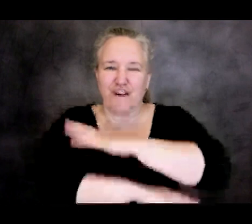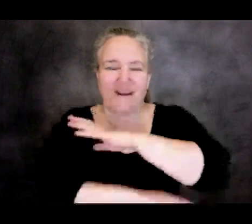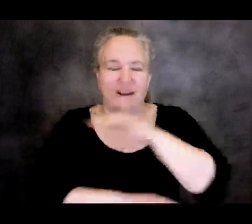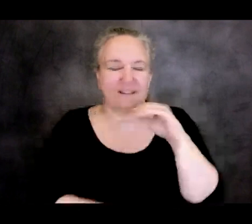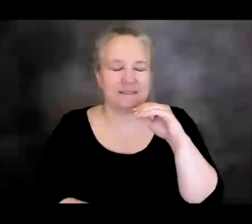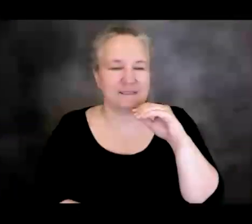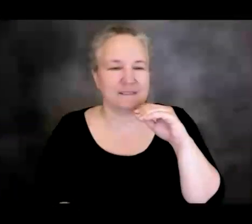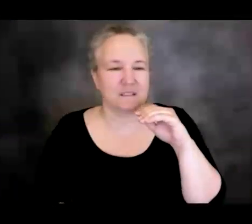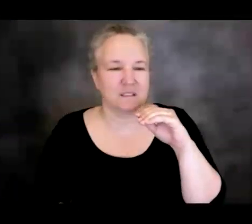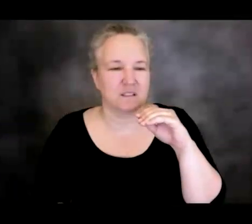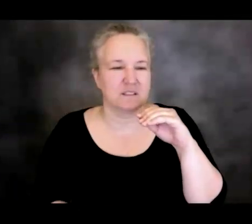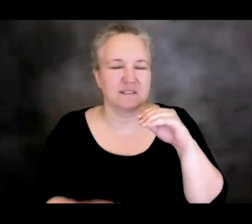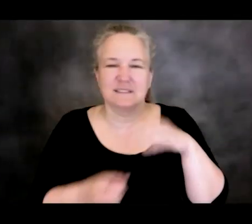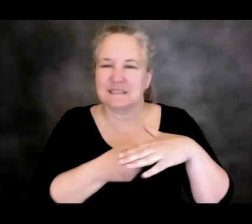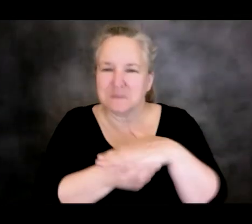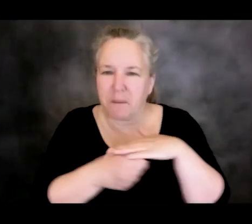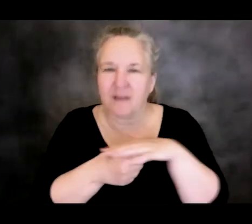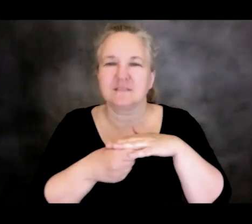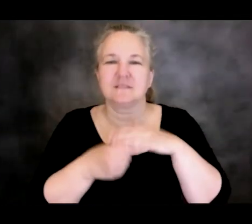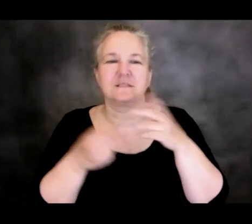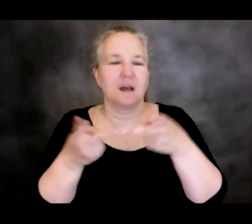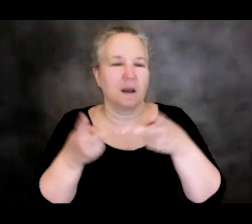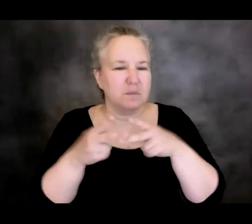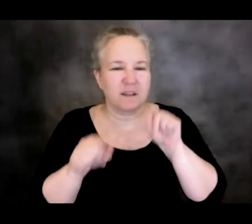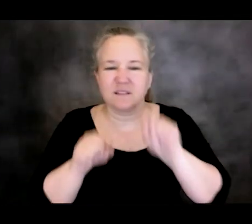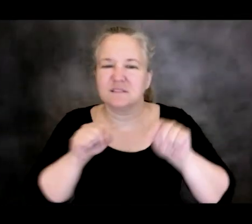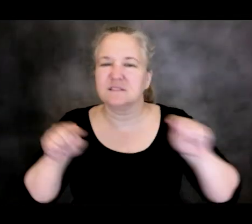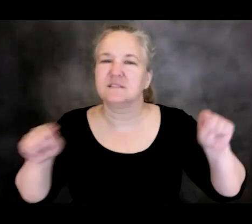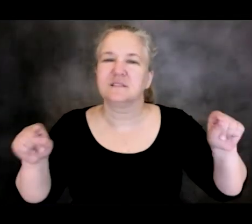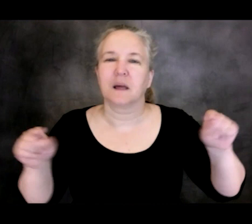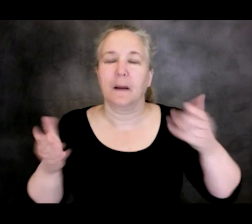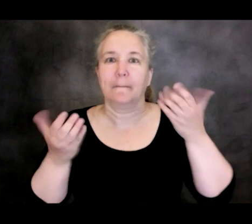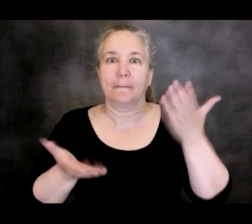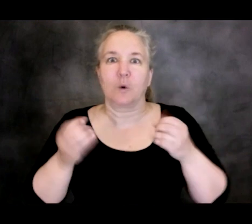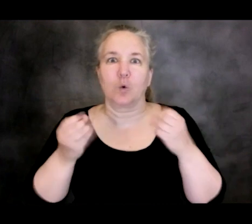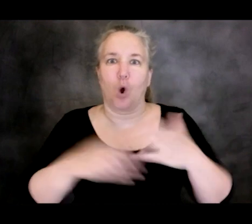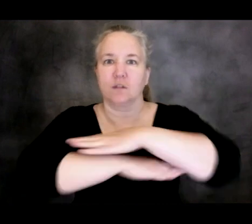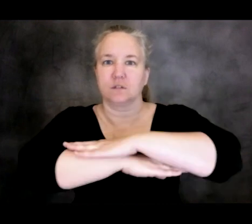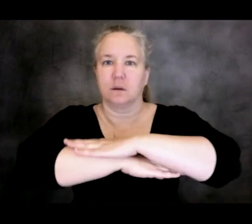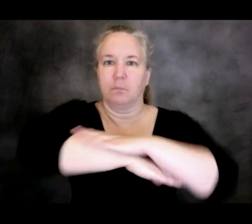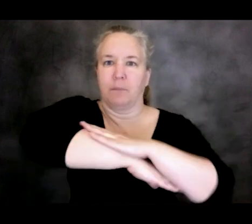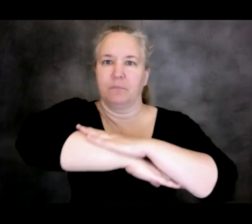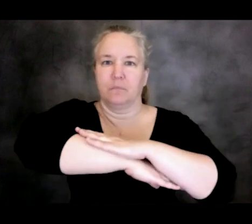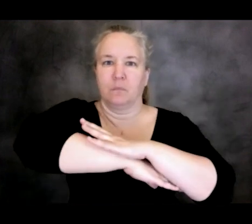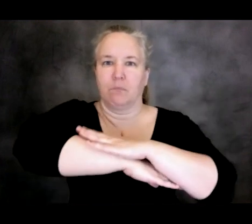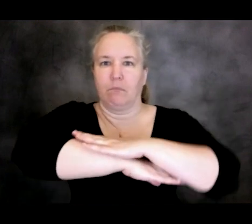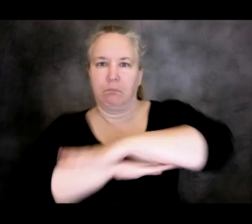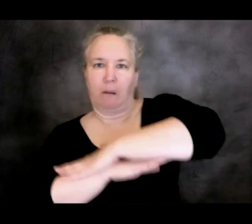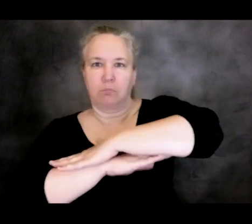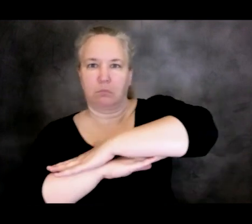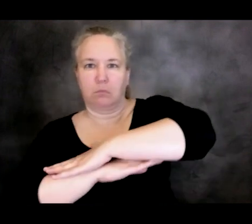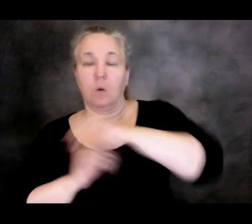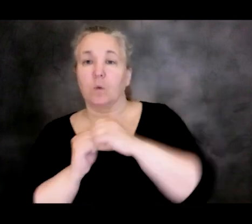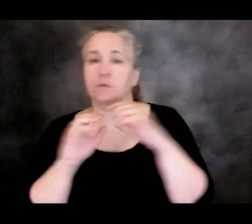the spaces and places that may tip this either way. In the absence of federal immigration reform,